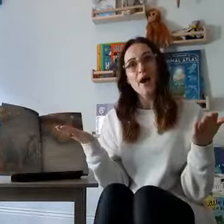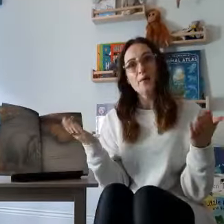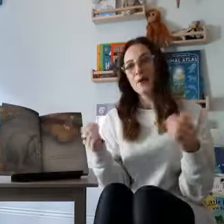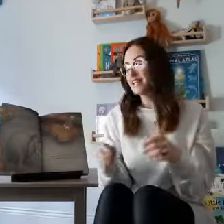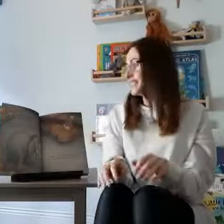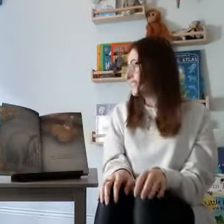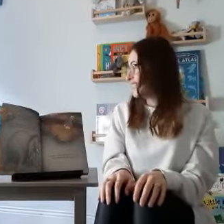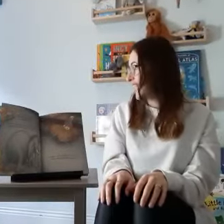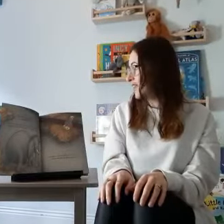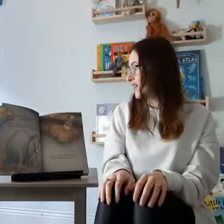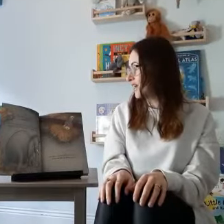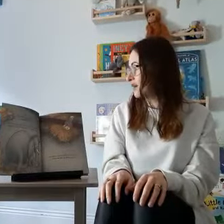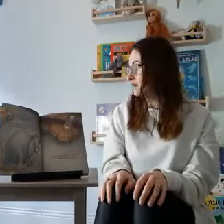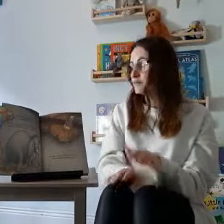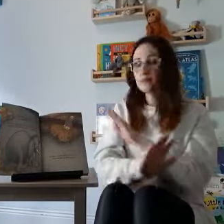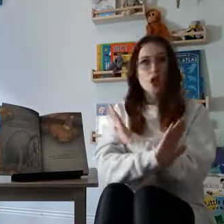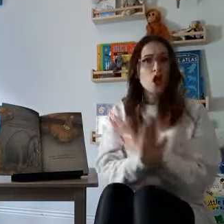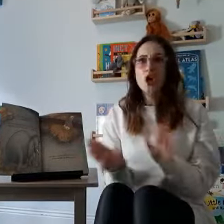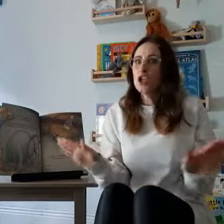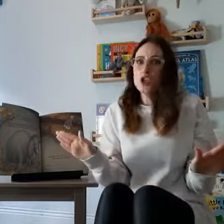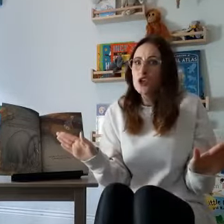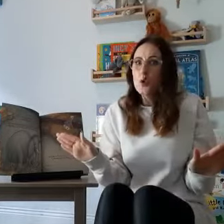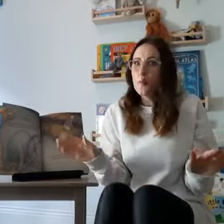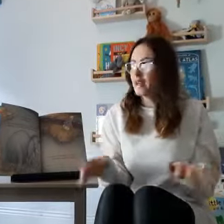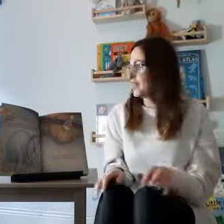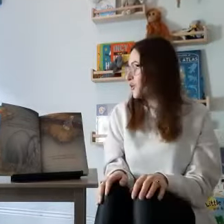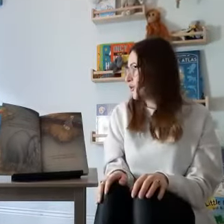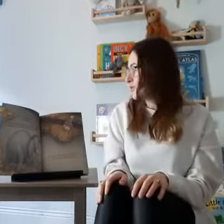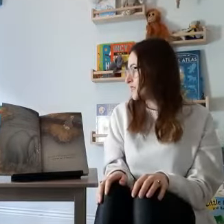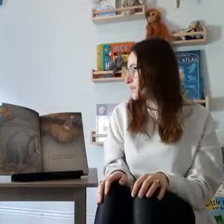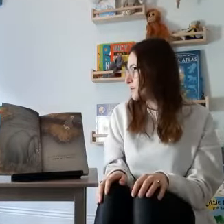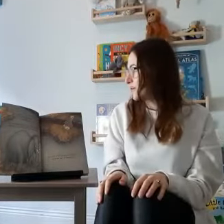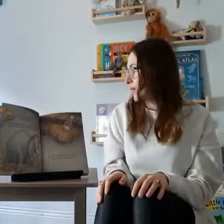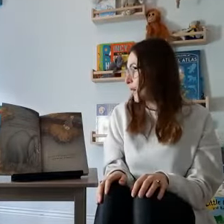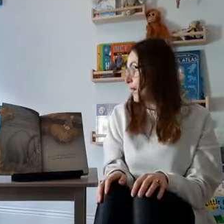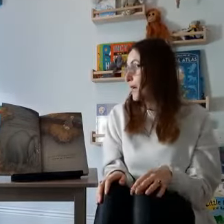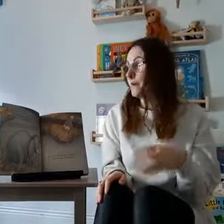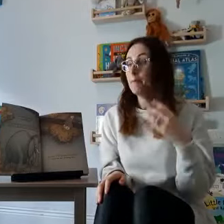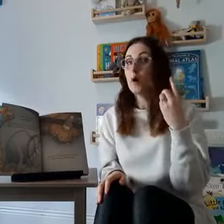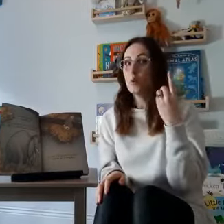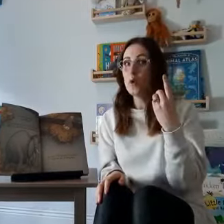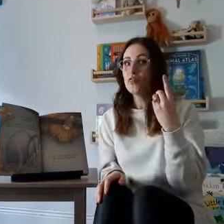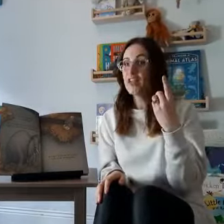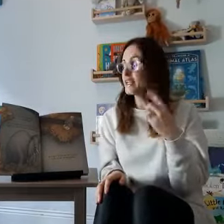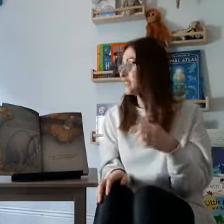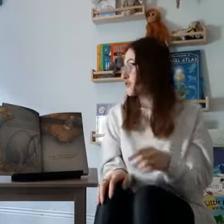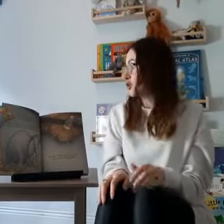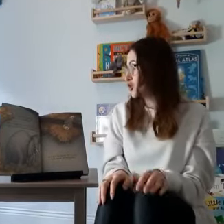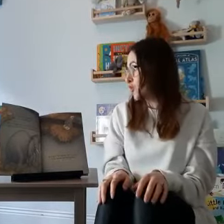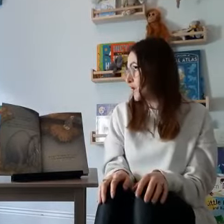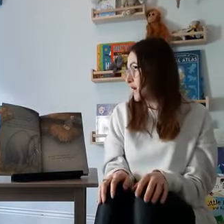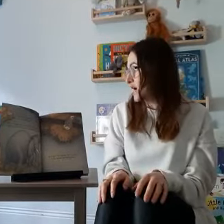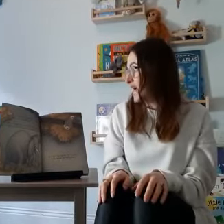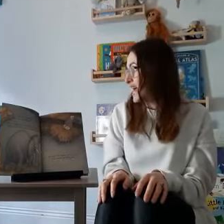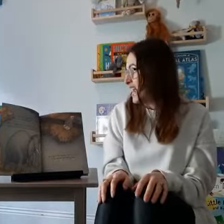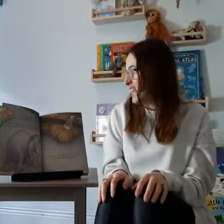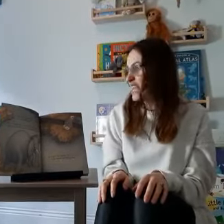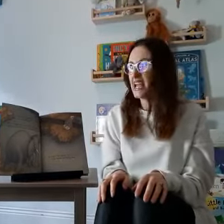How did he get there? Nobody knows. But one thing's for sure, he